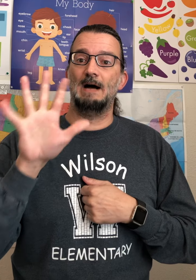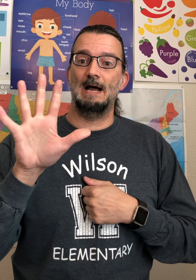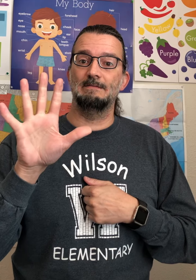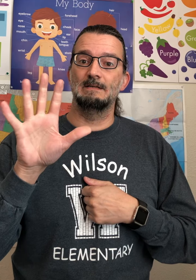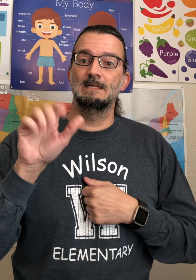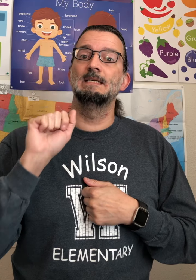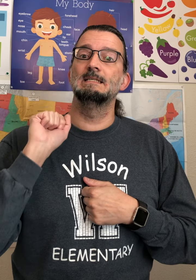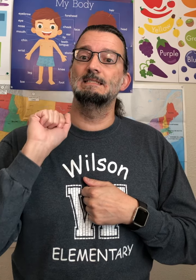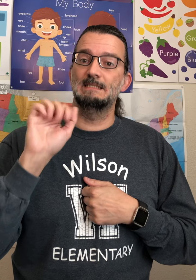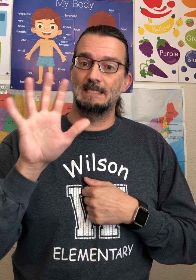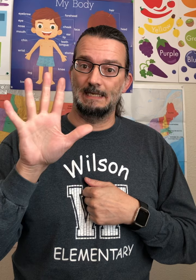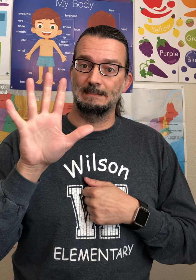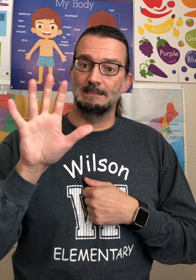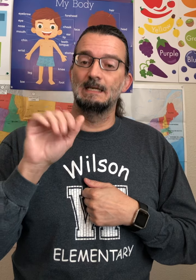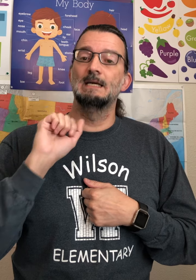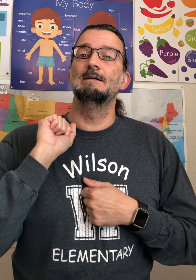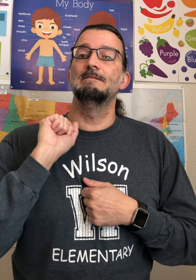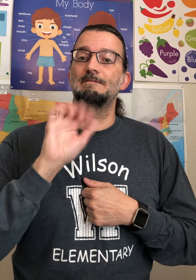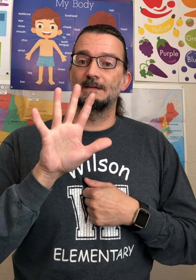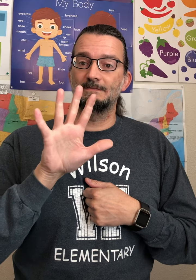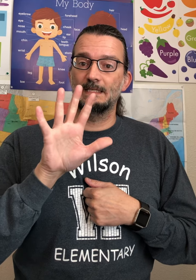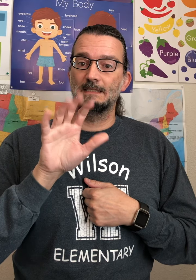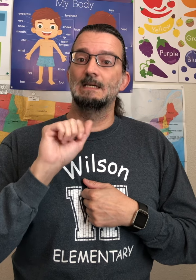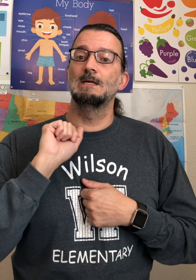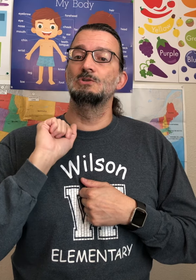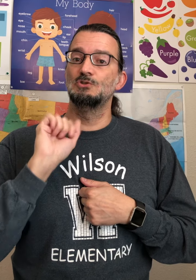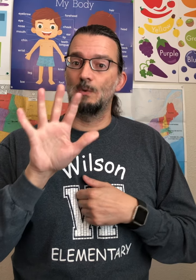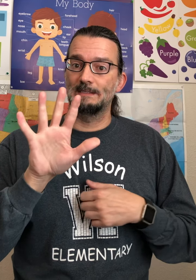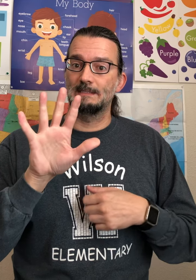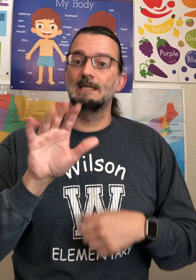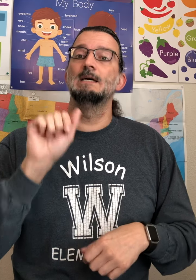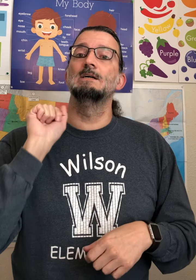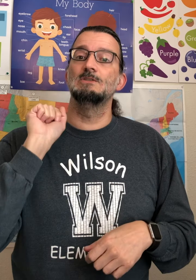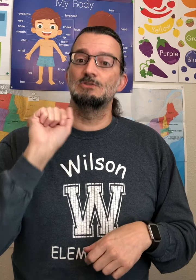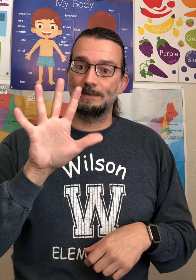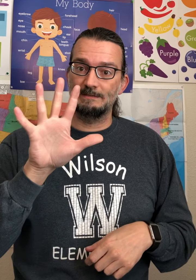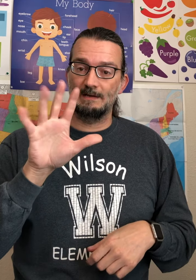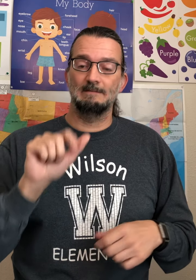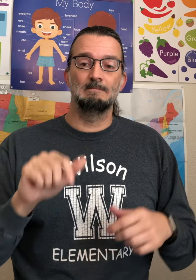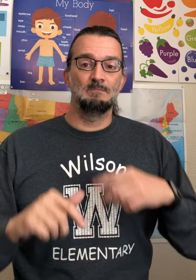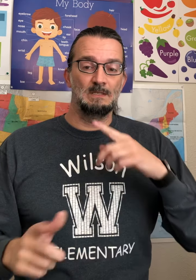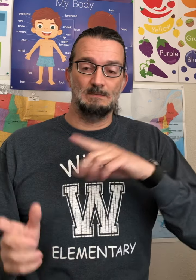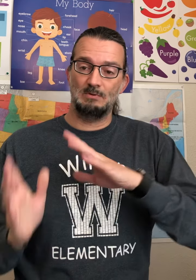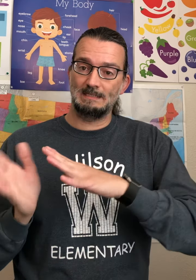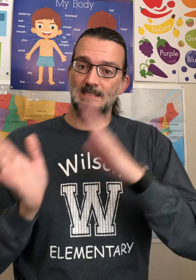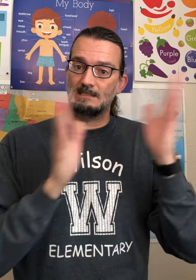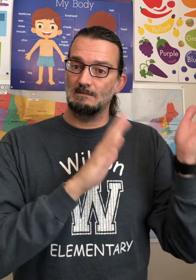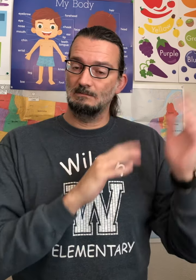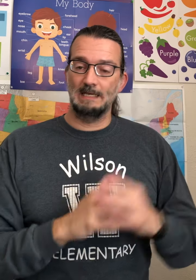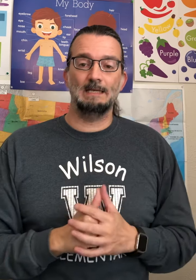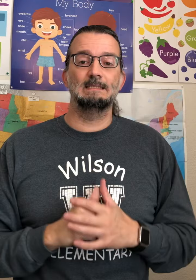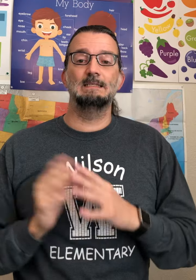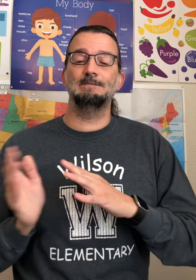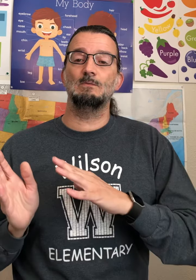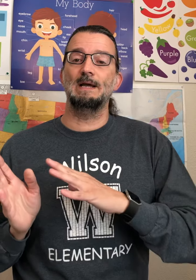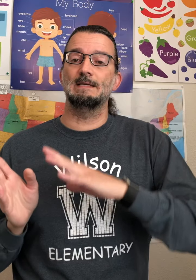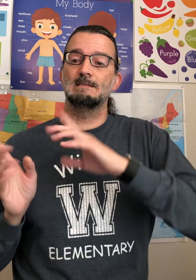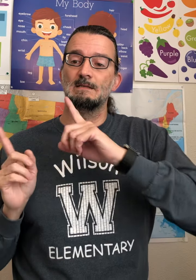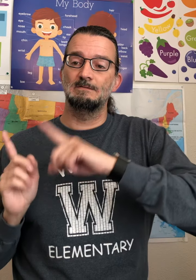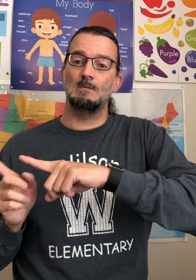5, 10, 15, 20, 25. Practice counting different ways from